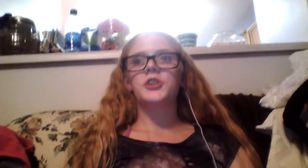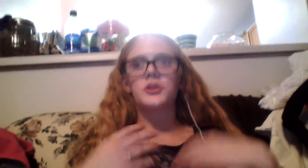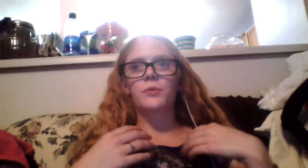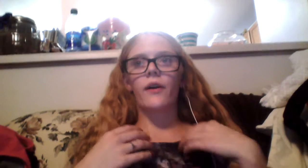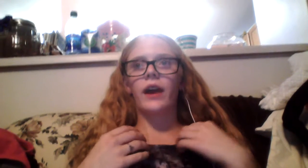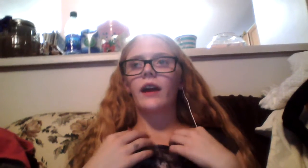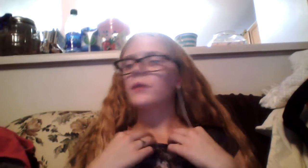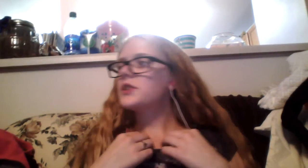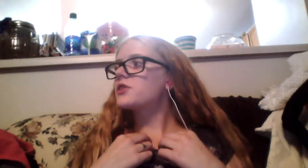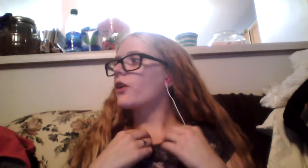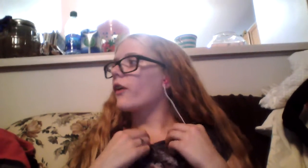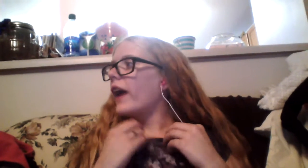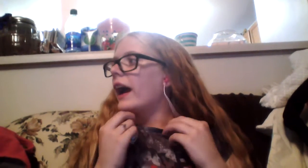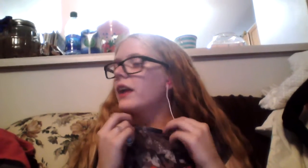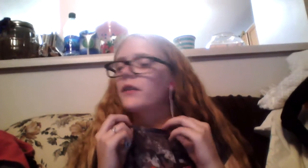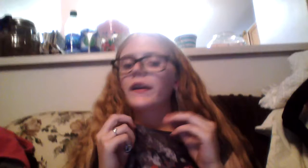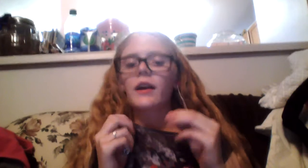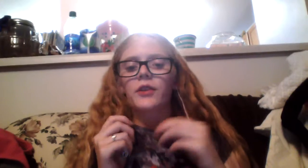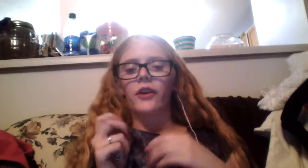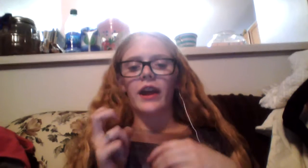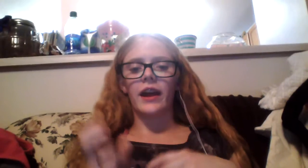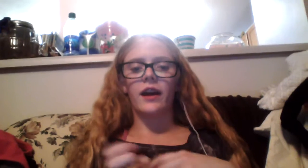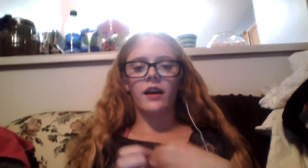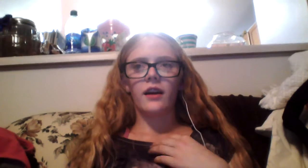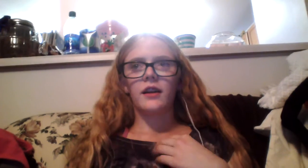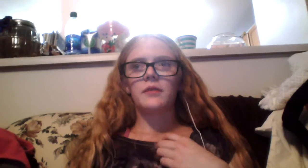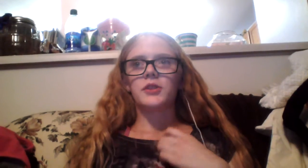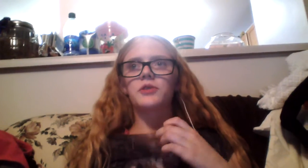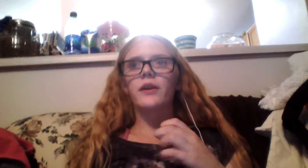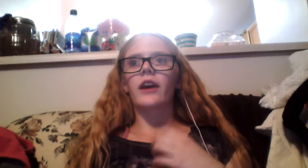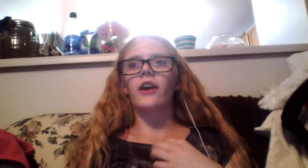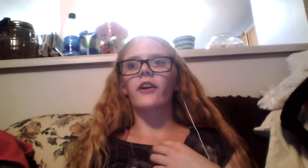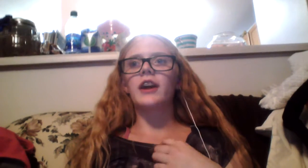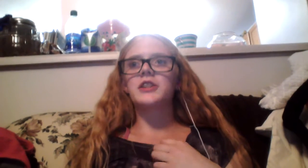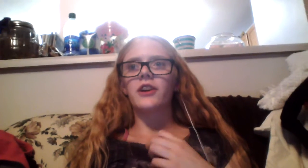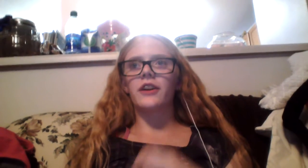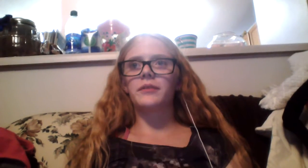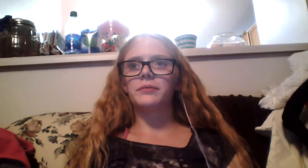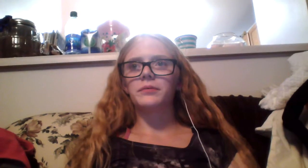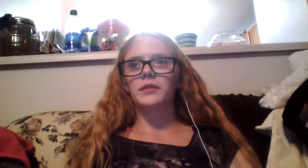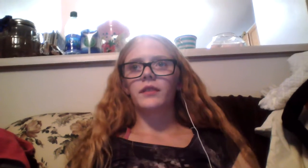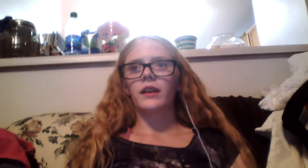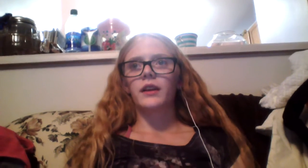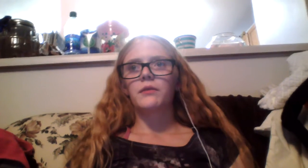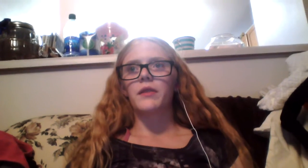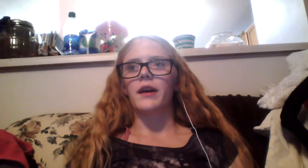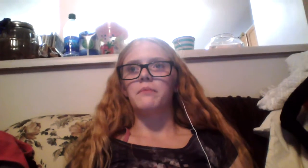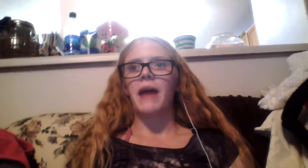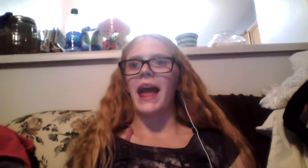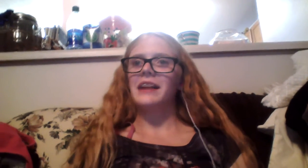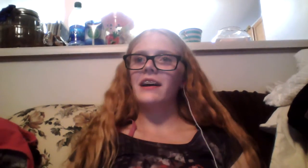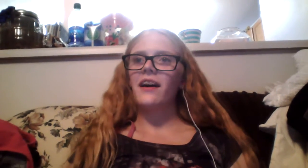She's wearing, what's gray? I don't think I've worn gray yet. She's wearing a gray shirt with a panda on